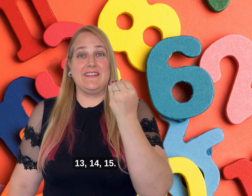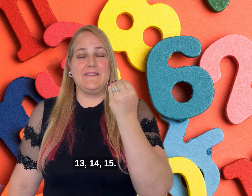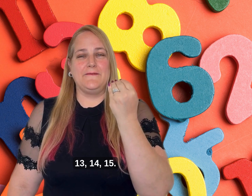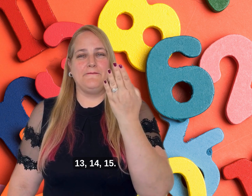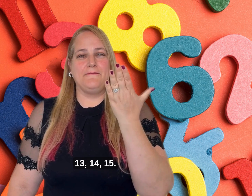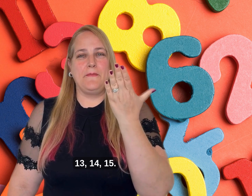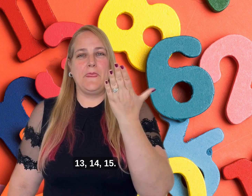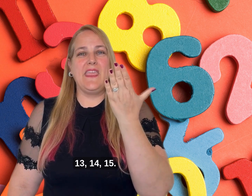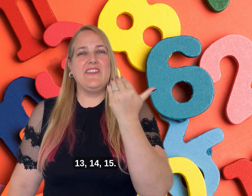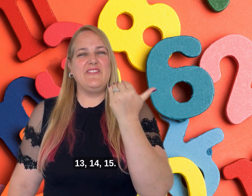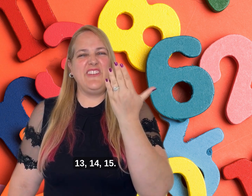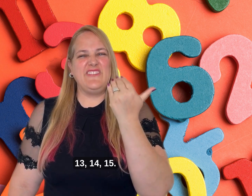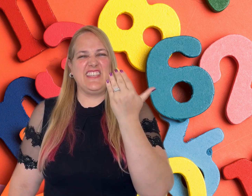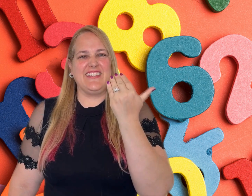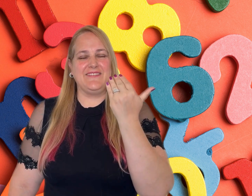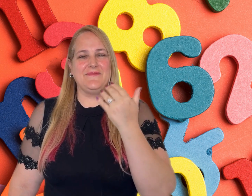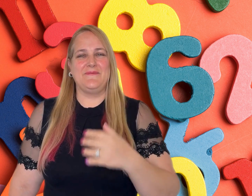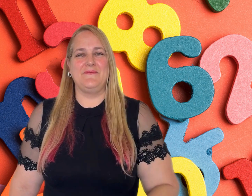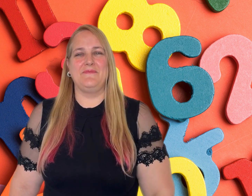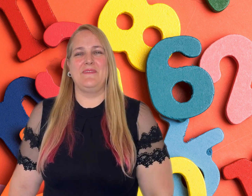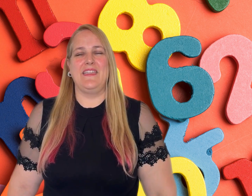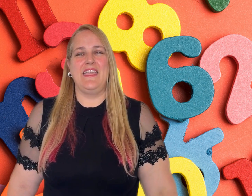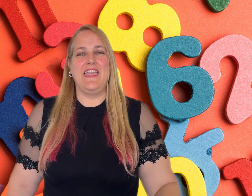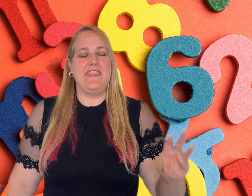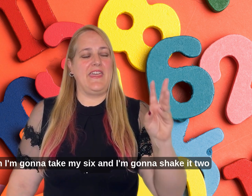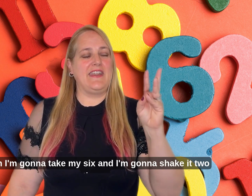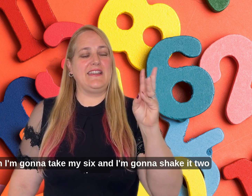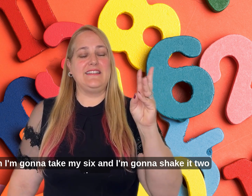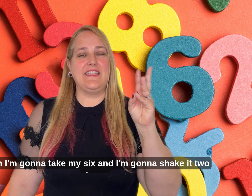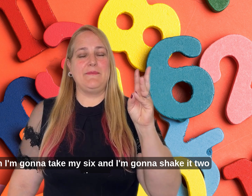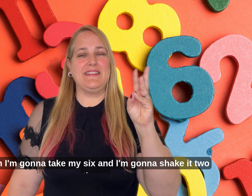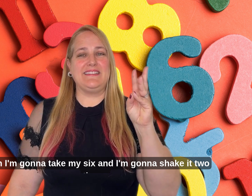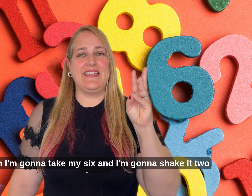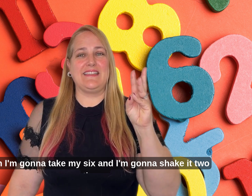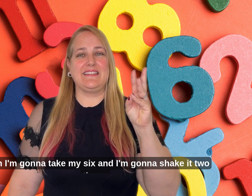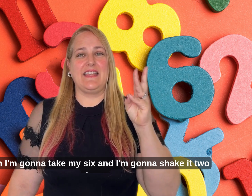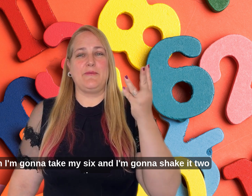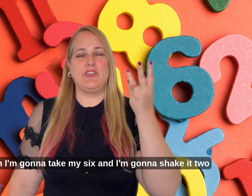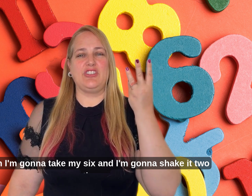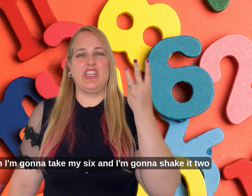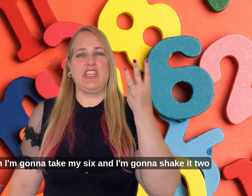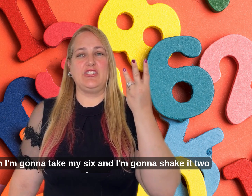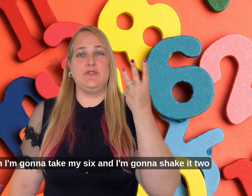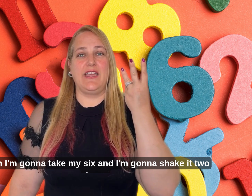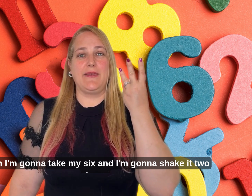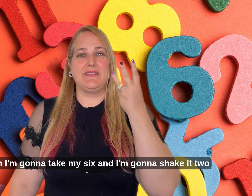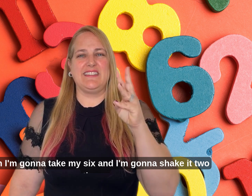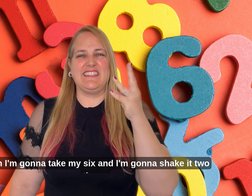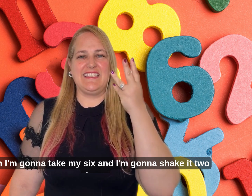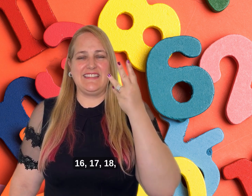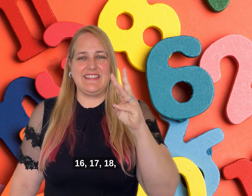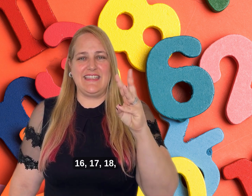14, 15. Then I'm going to take my 6 and I'm going to shake it 2 times.